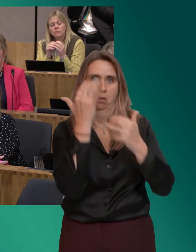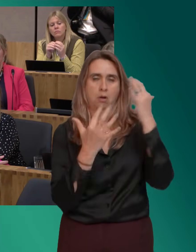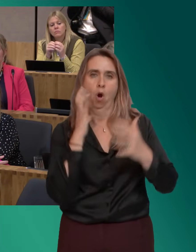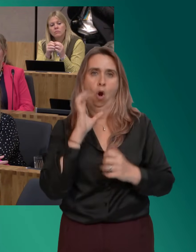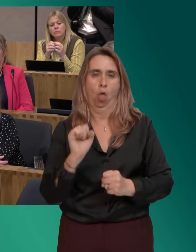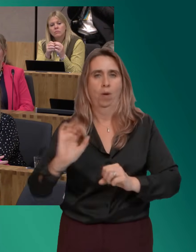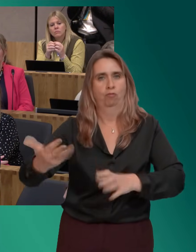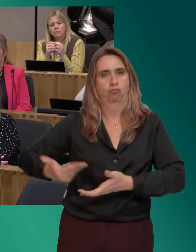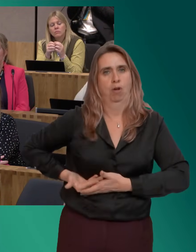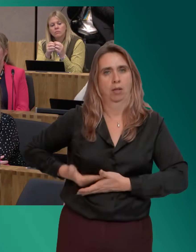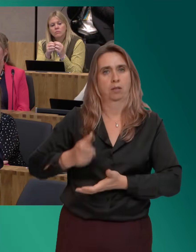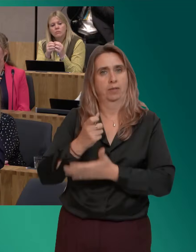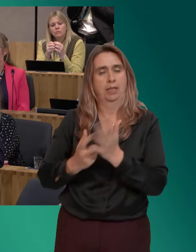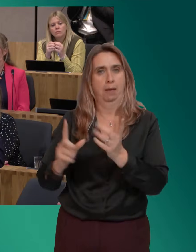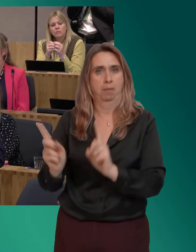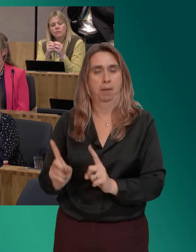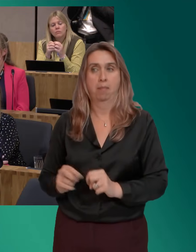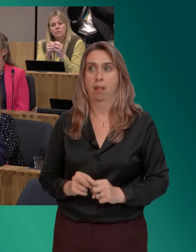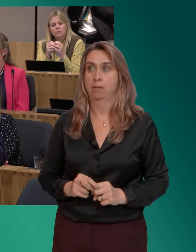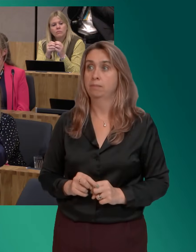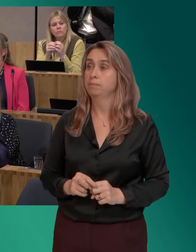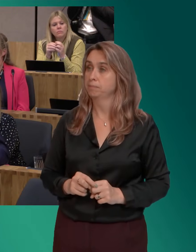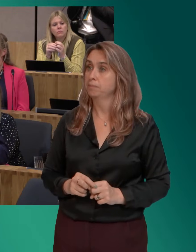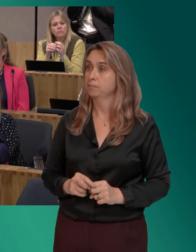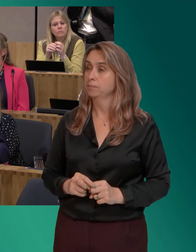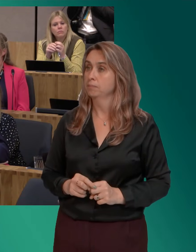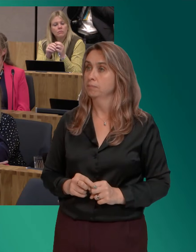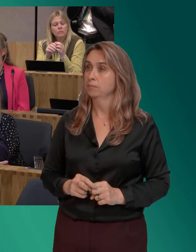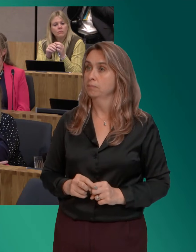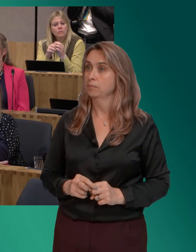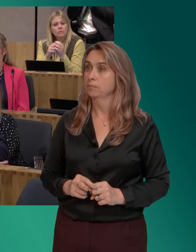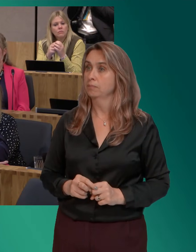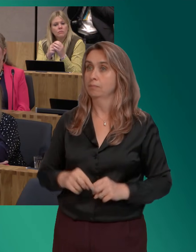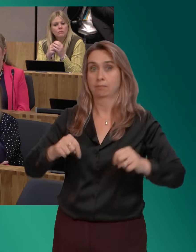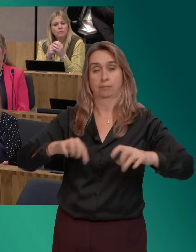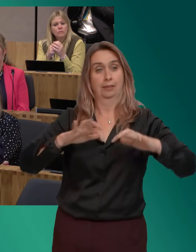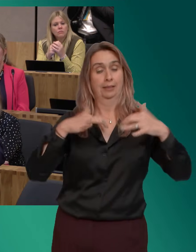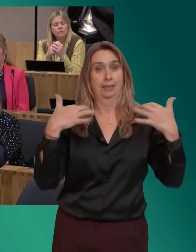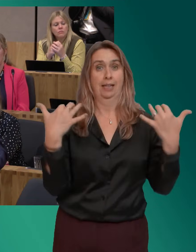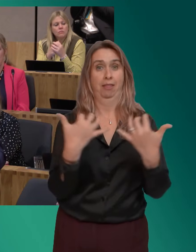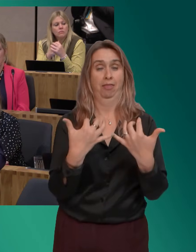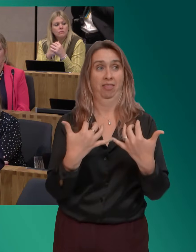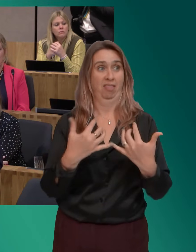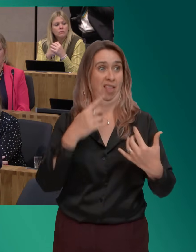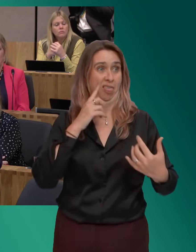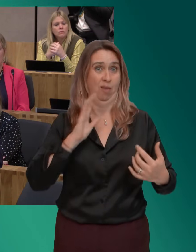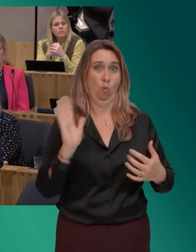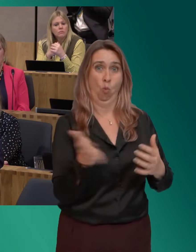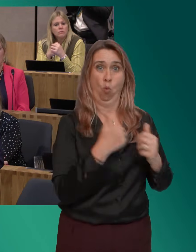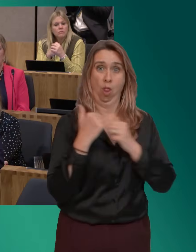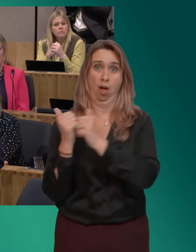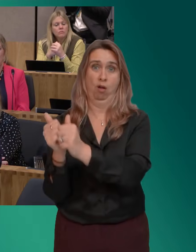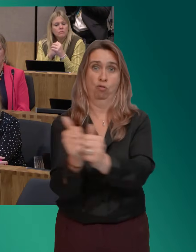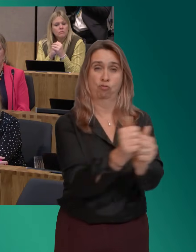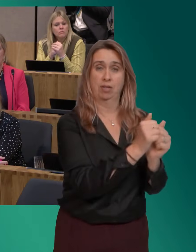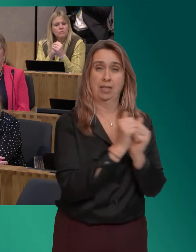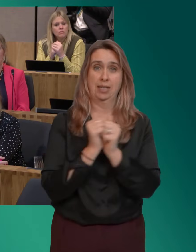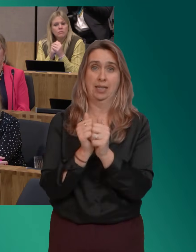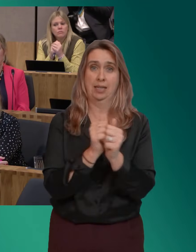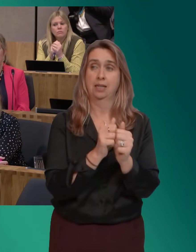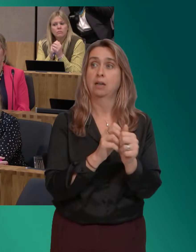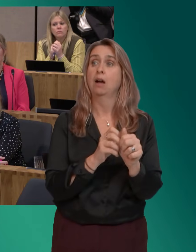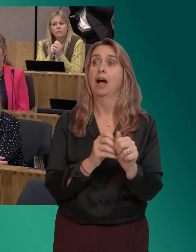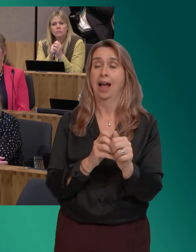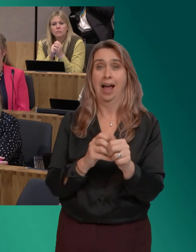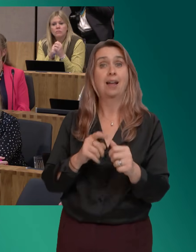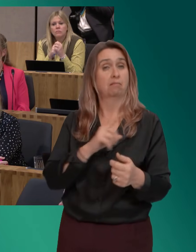disabled people. Here, I would hope that we could have agreement across this chamber on the approach, and it's about building on